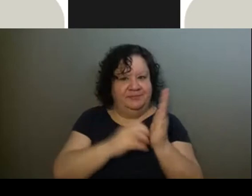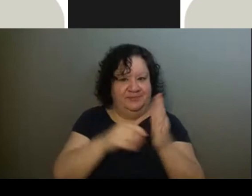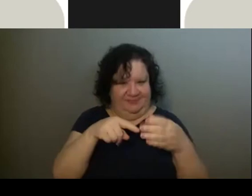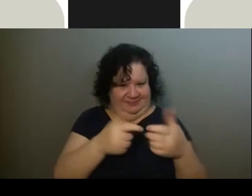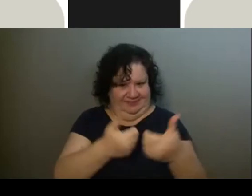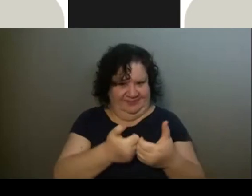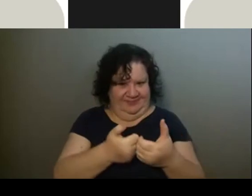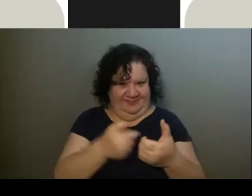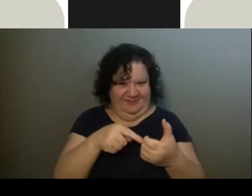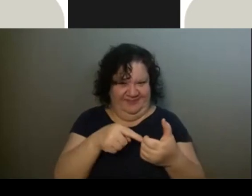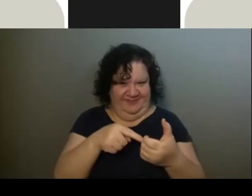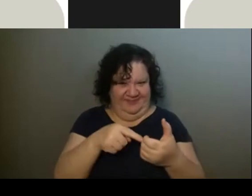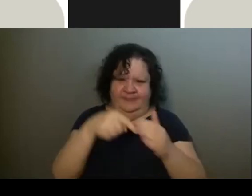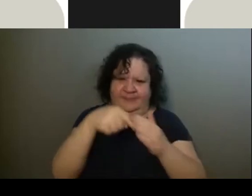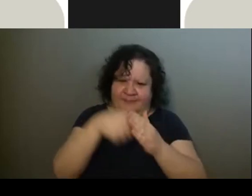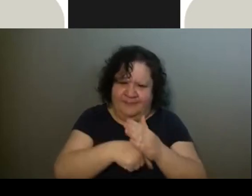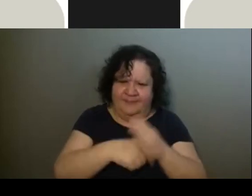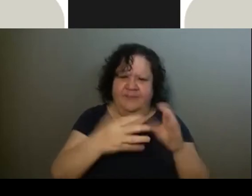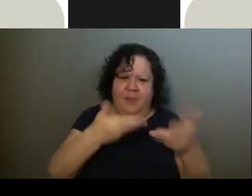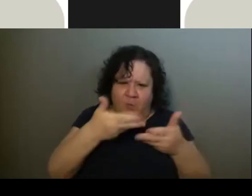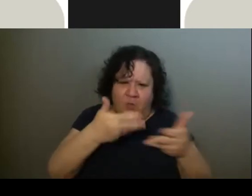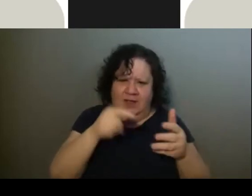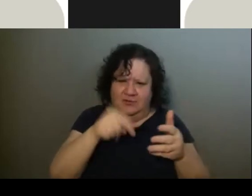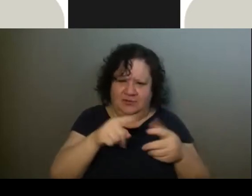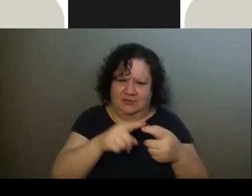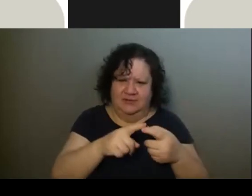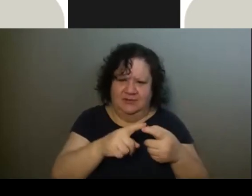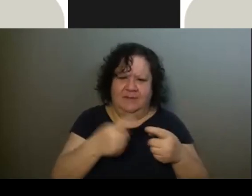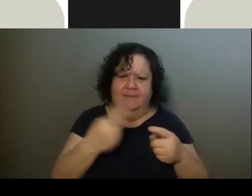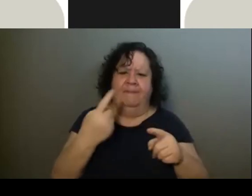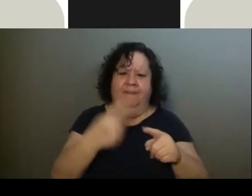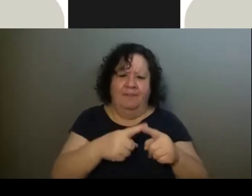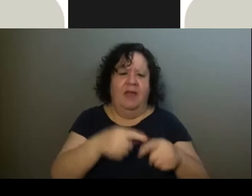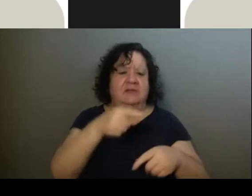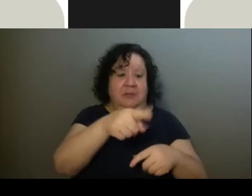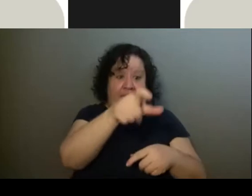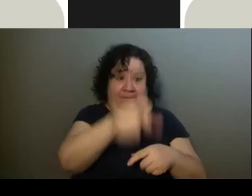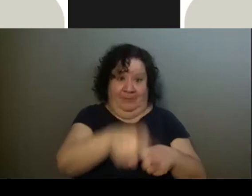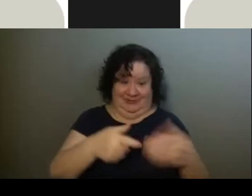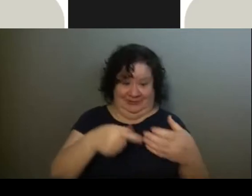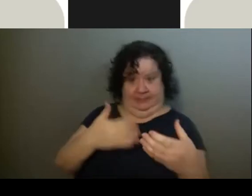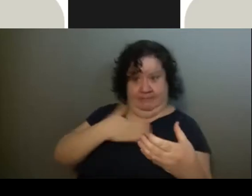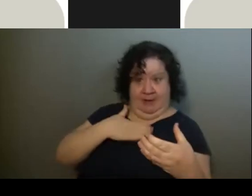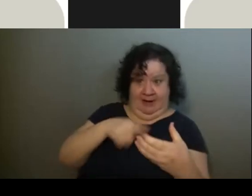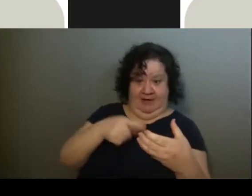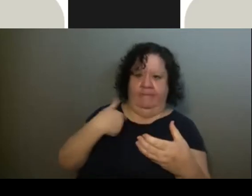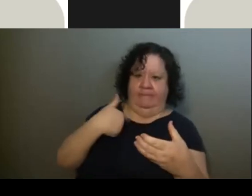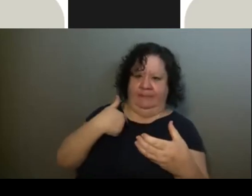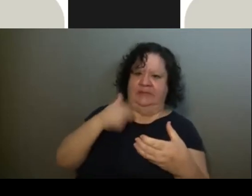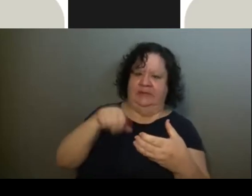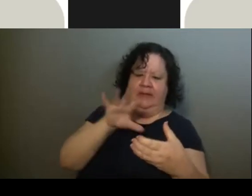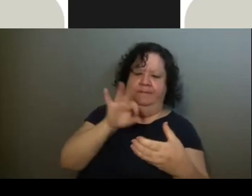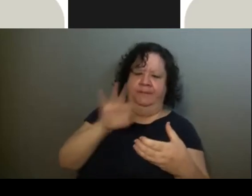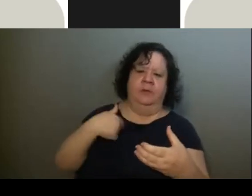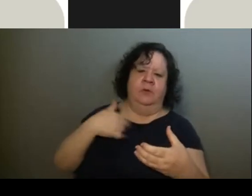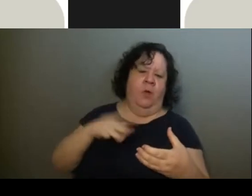like to get those messages. And the third one is, once they receive the message, it is very important to ensure that they